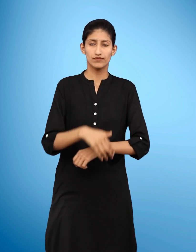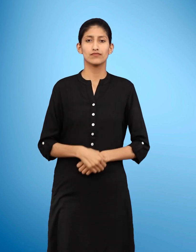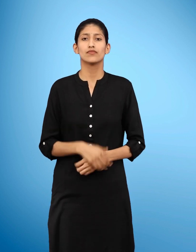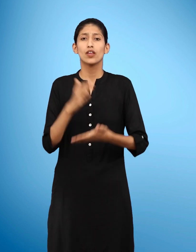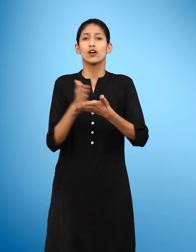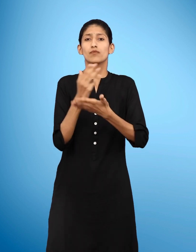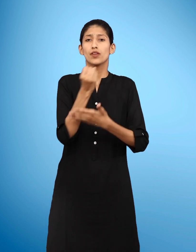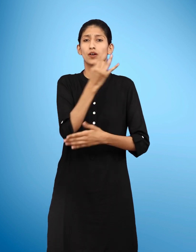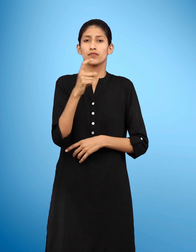pages